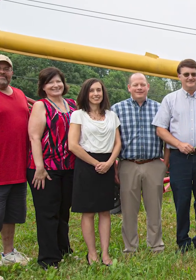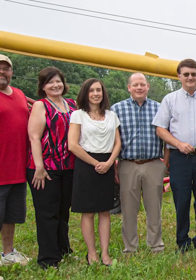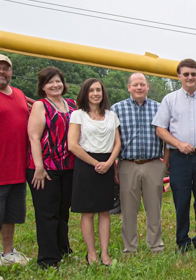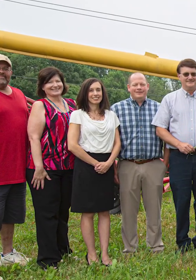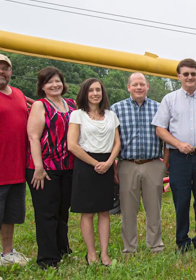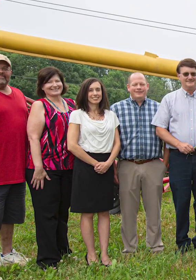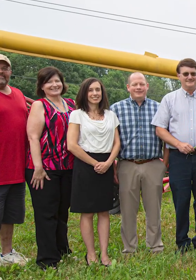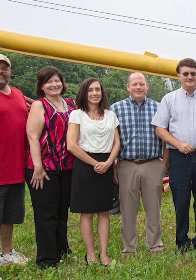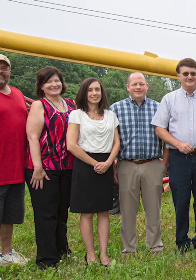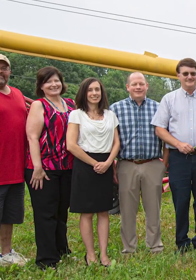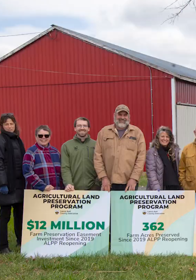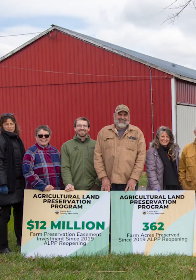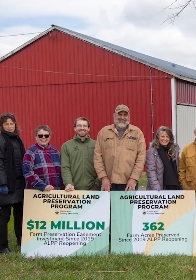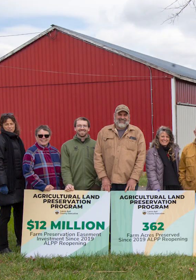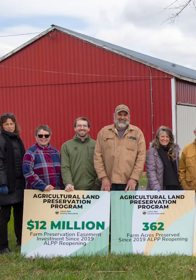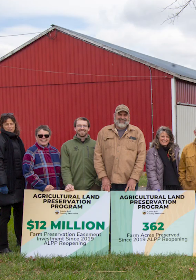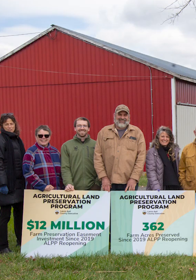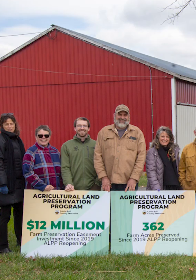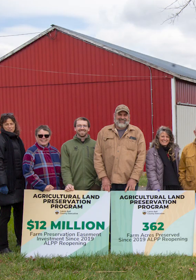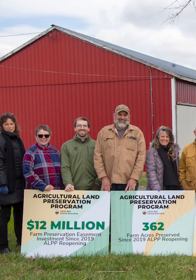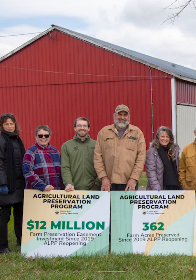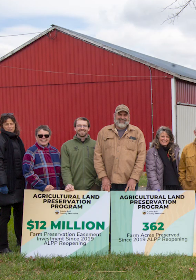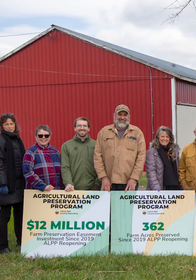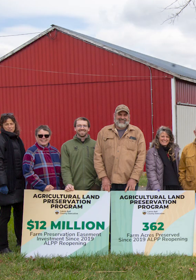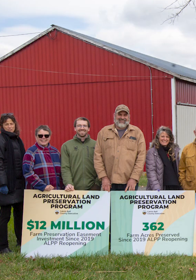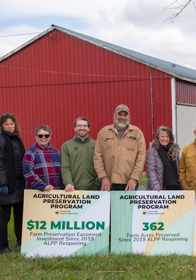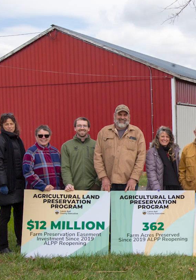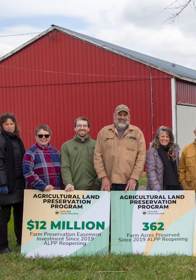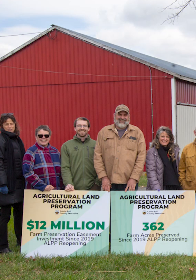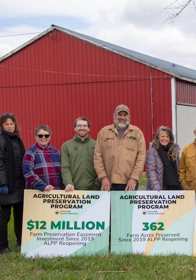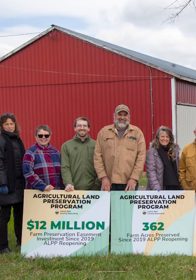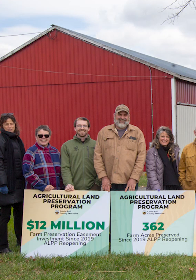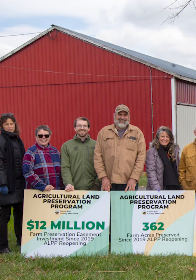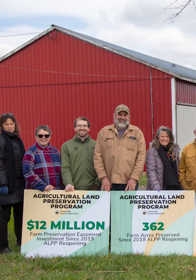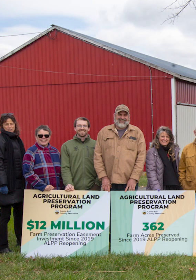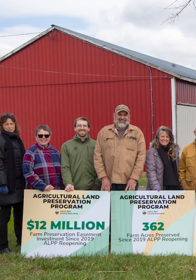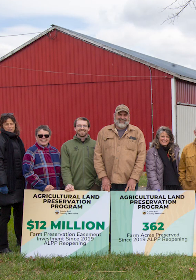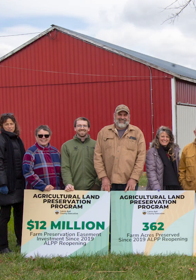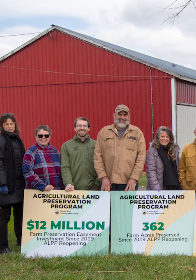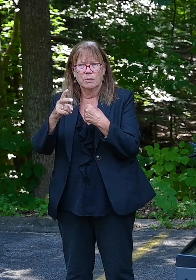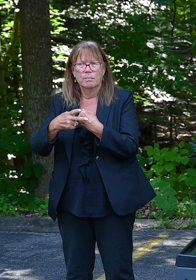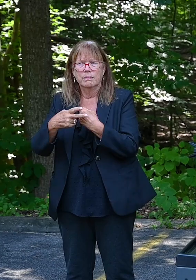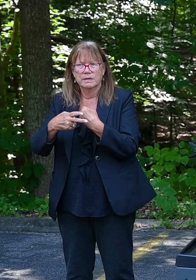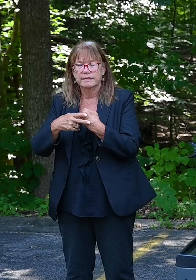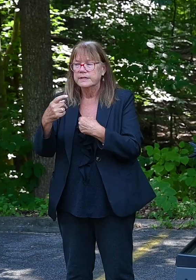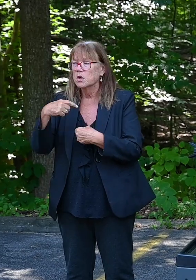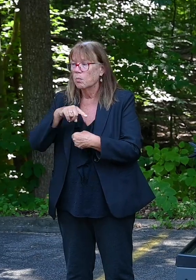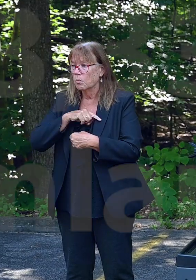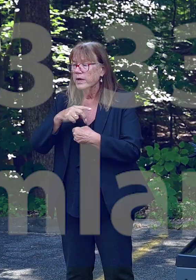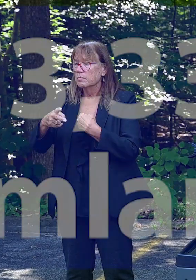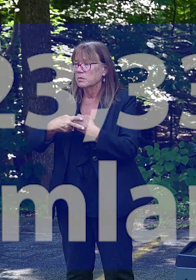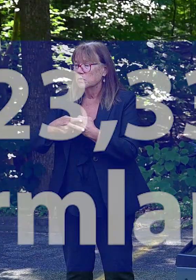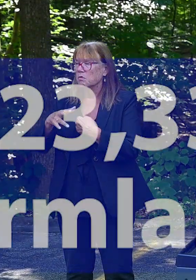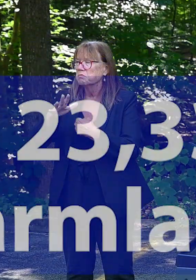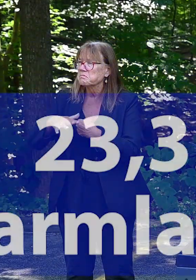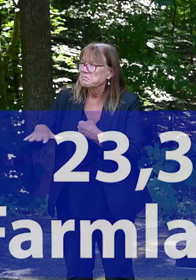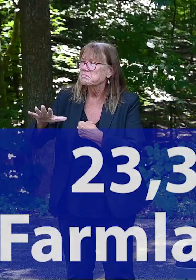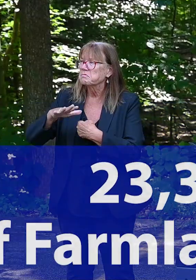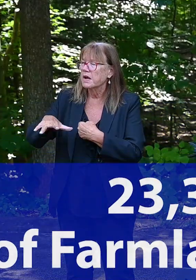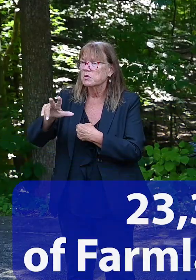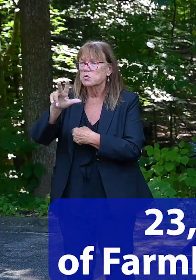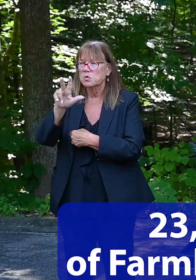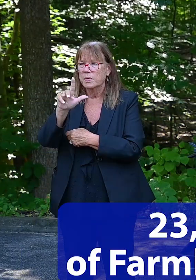national model of agricultural preservation. As a result of our collective efforts, we have preserved roughly